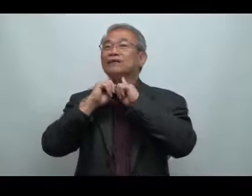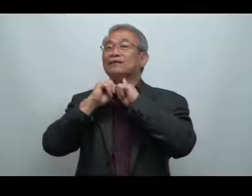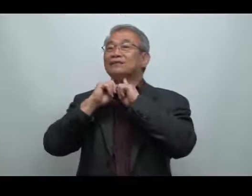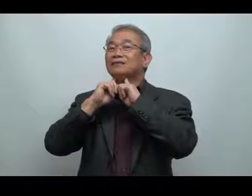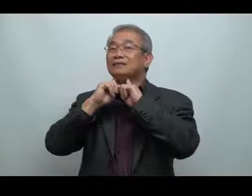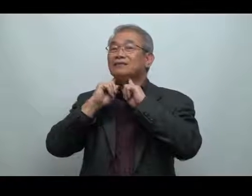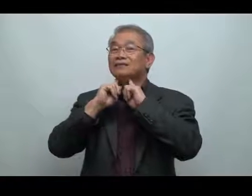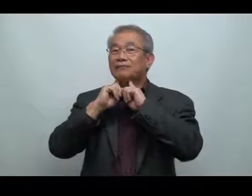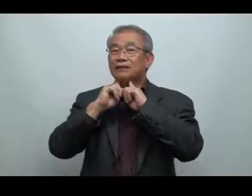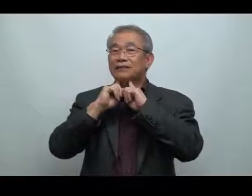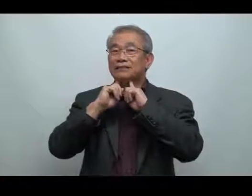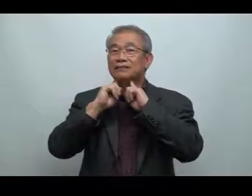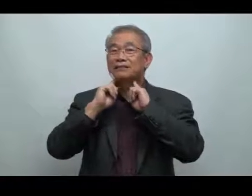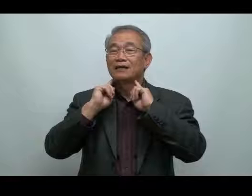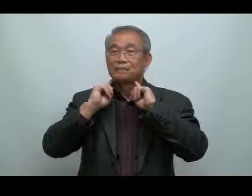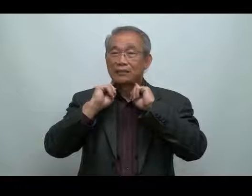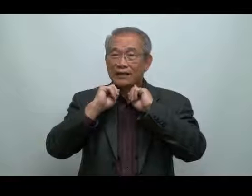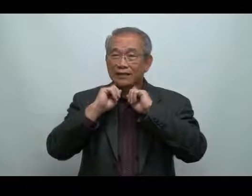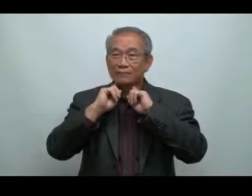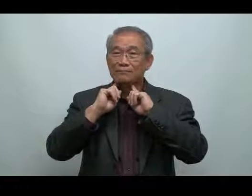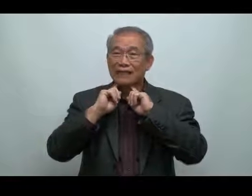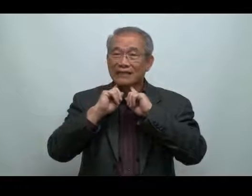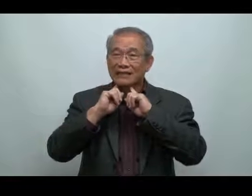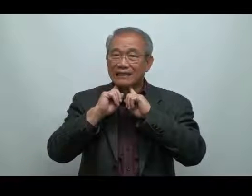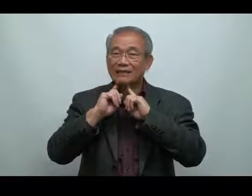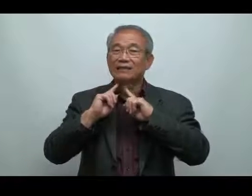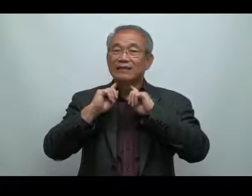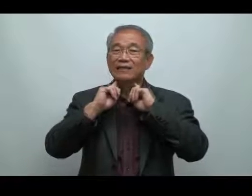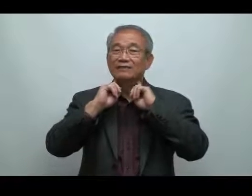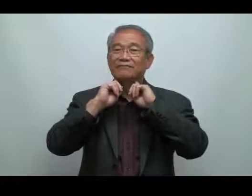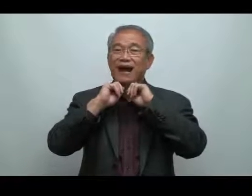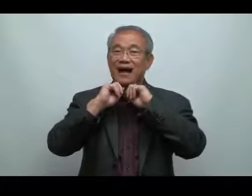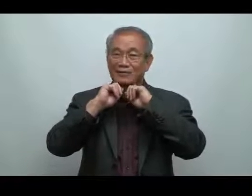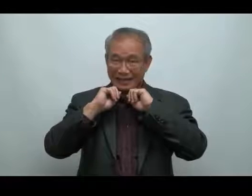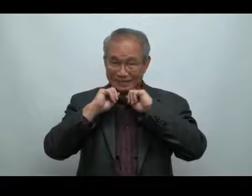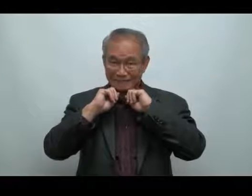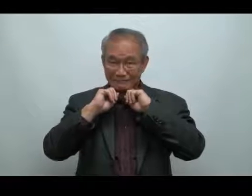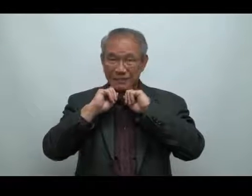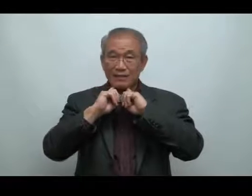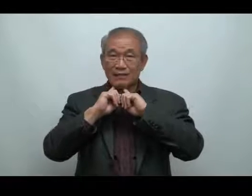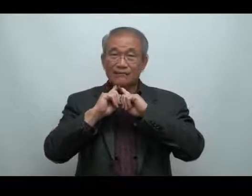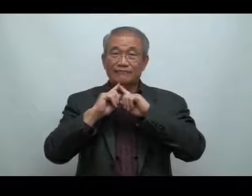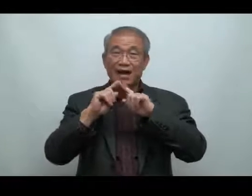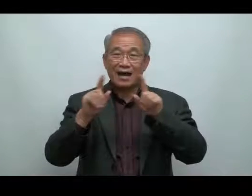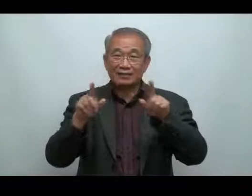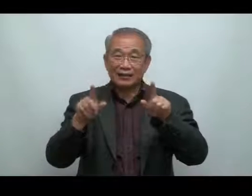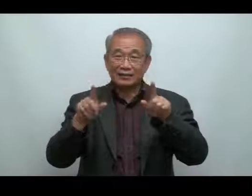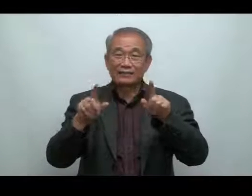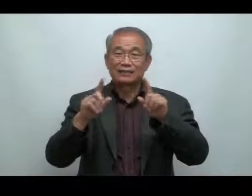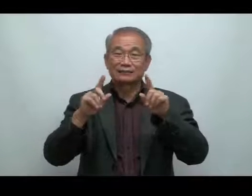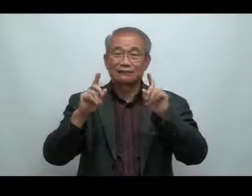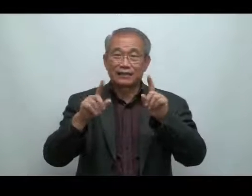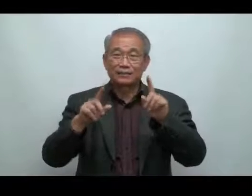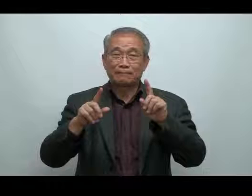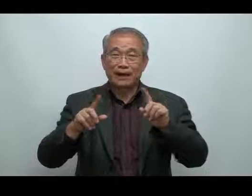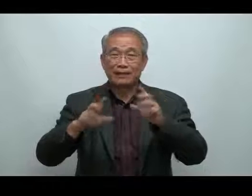resonance, because it is placed mainly in the pharynx. Now, pharynx is placed by